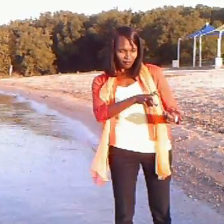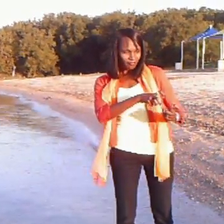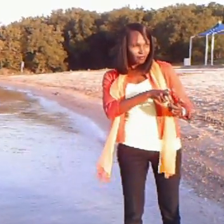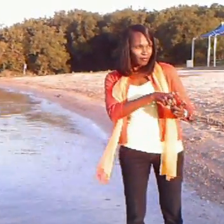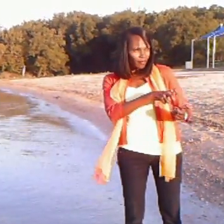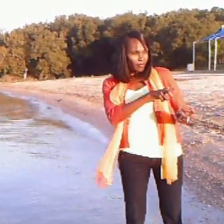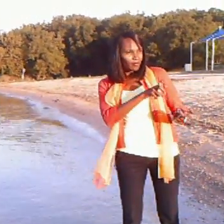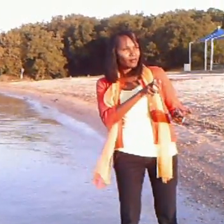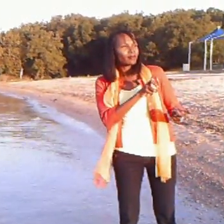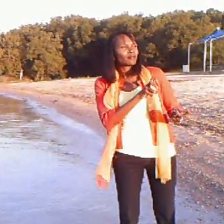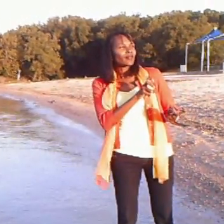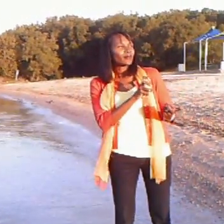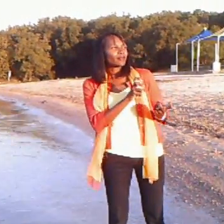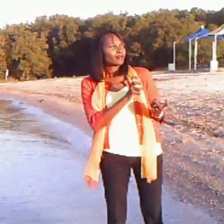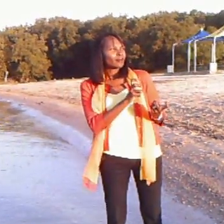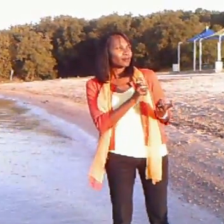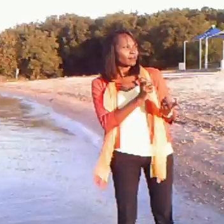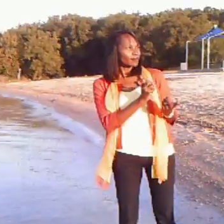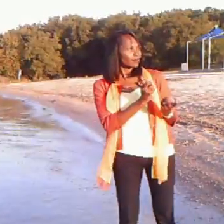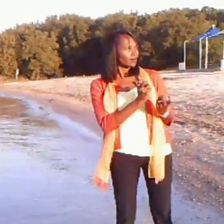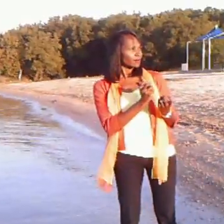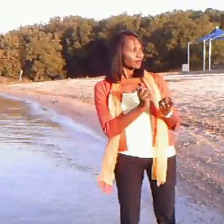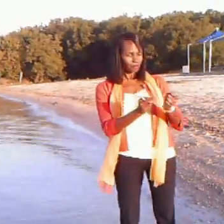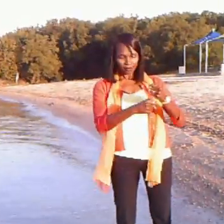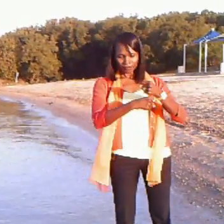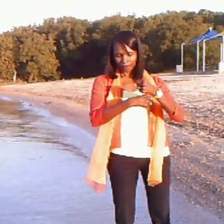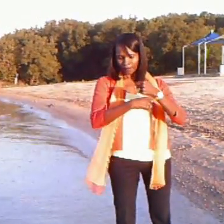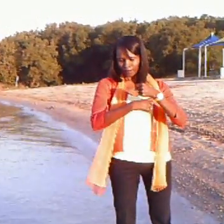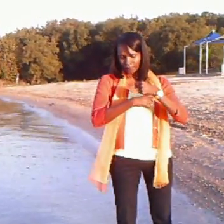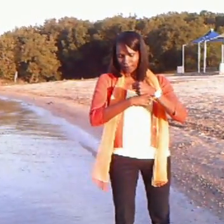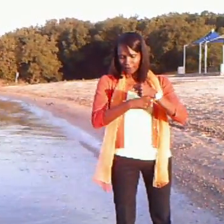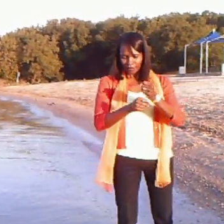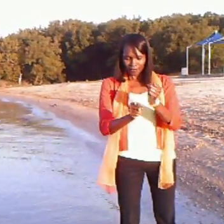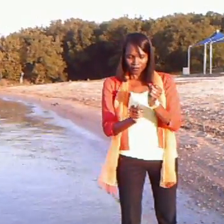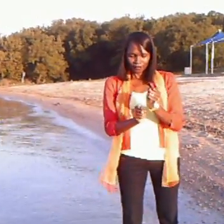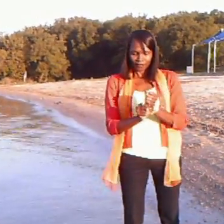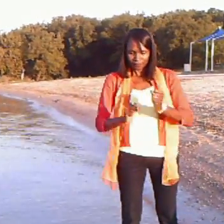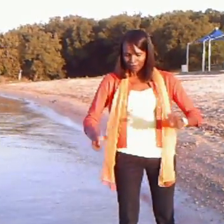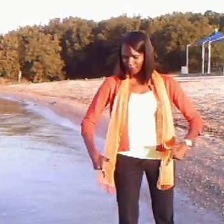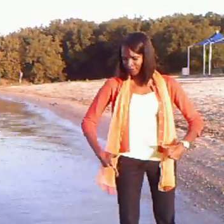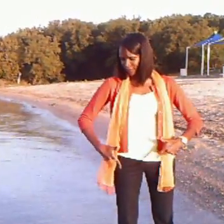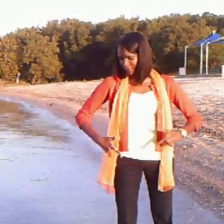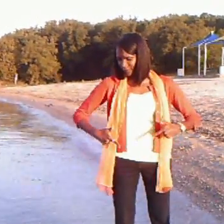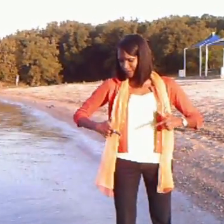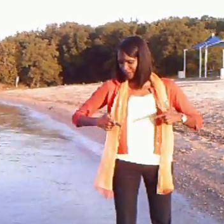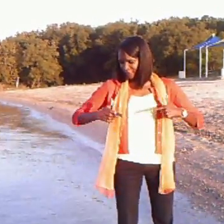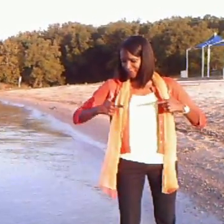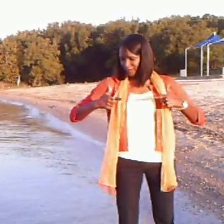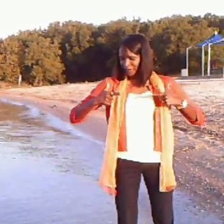We've created life With arms while upon